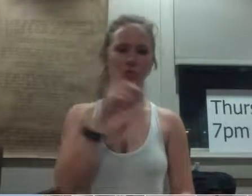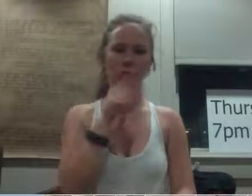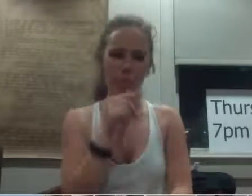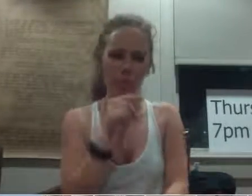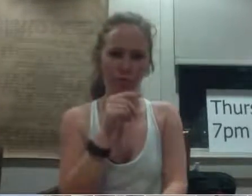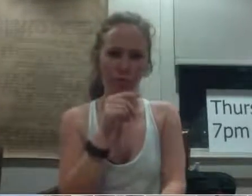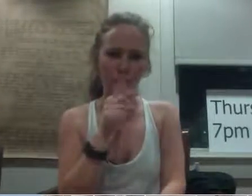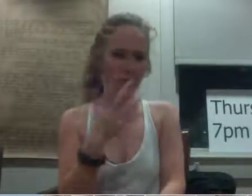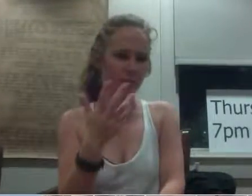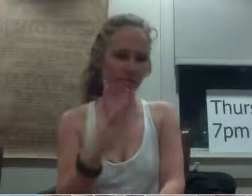Shakespeare.